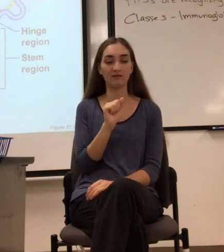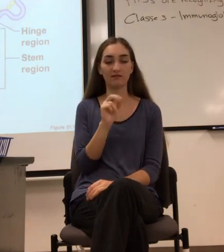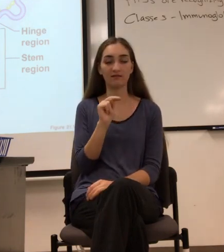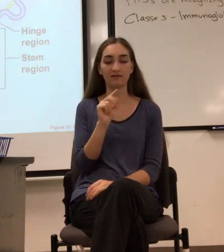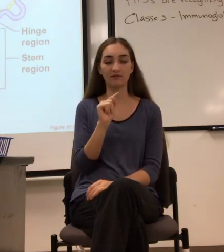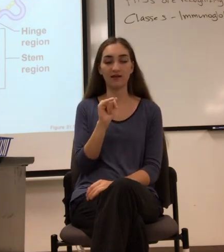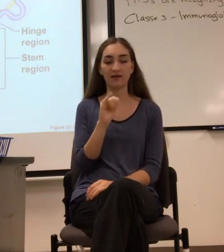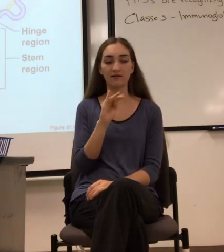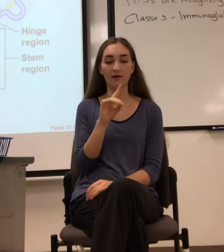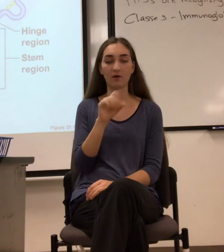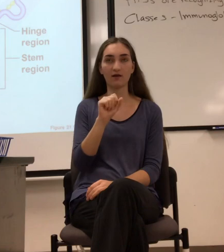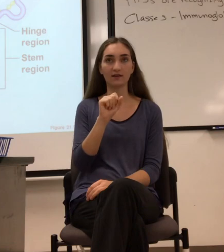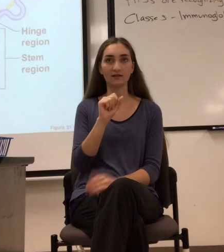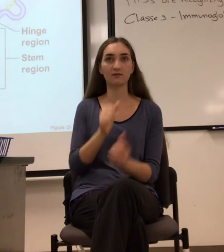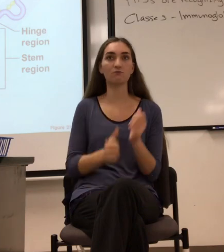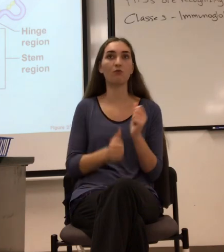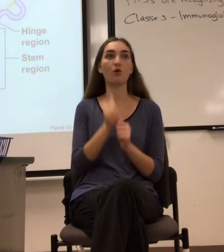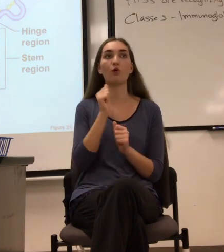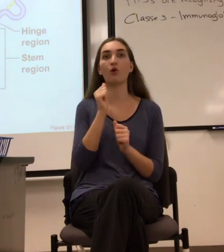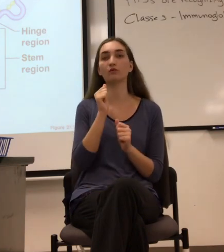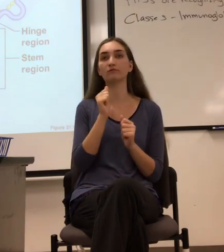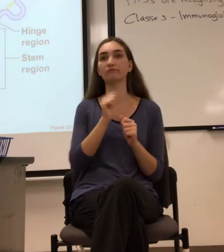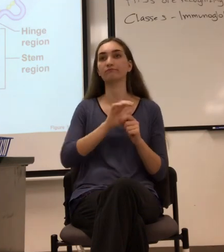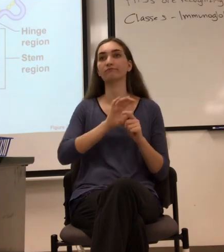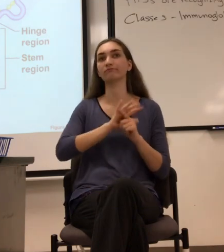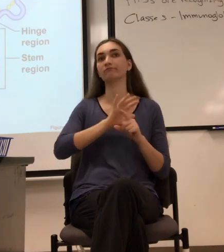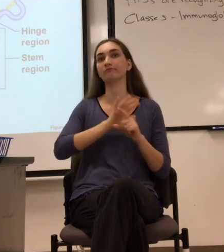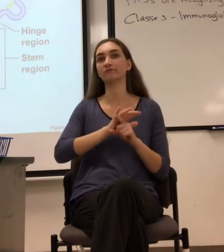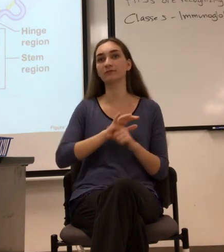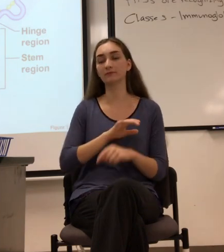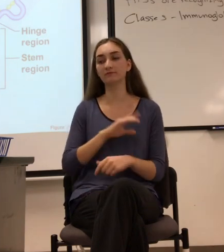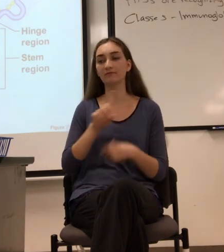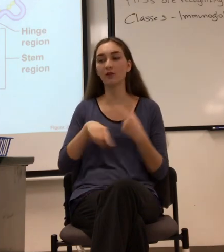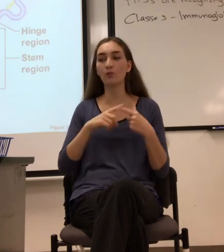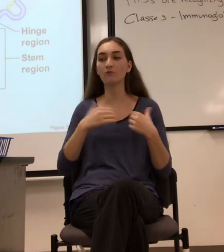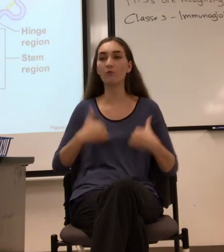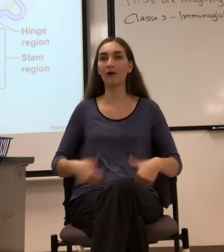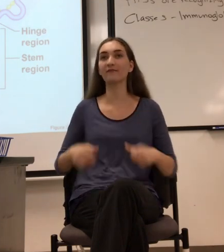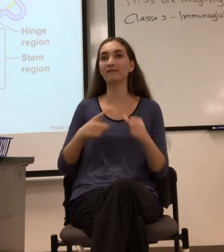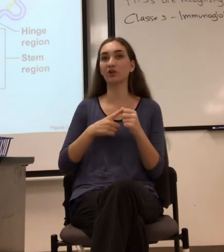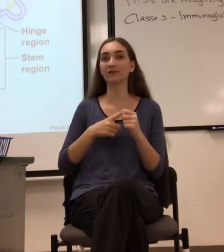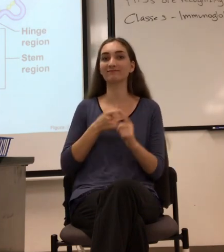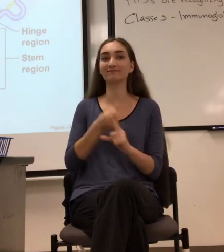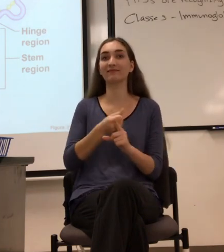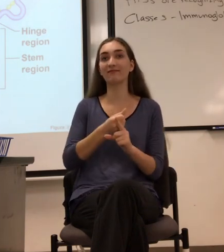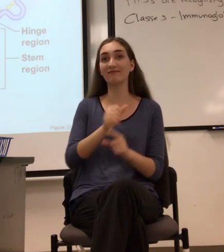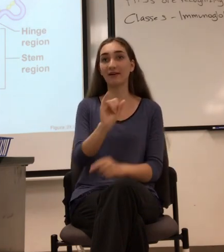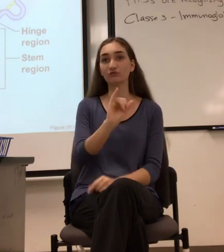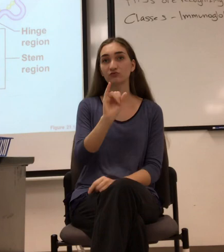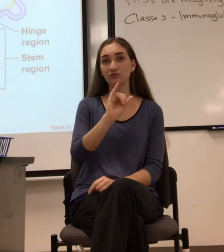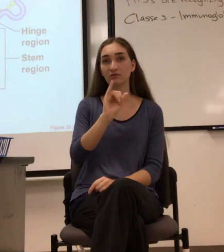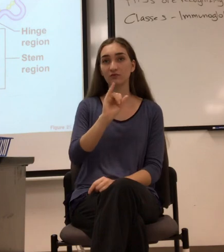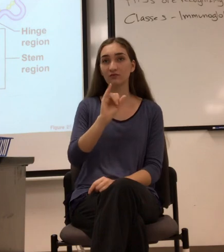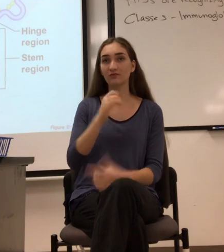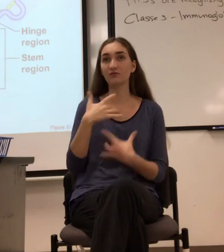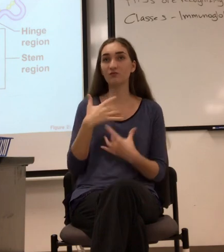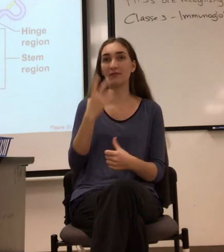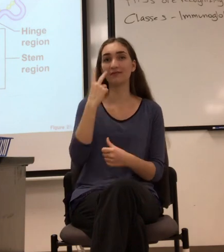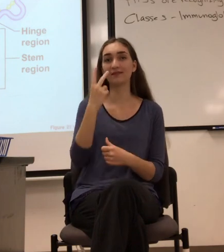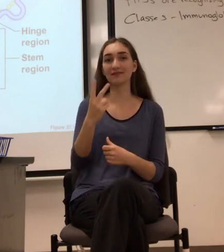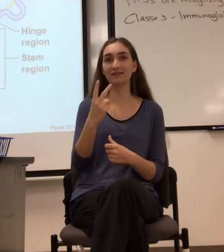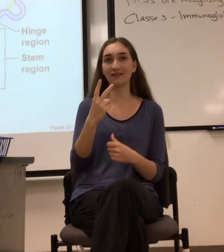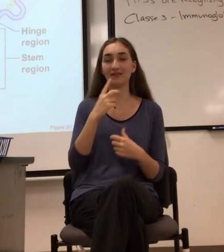the most prevalent one. When you first get infected, what you usually see in